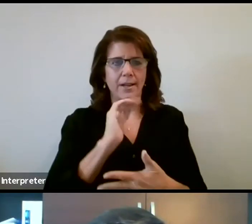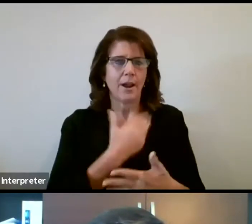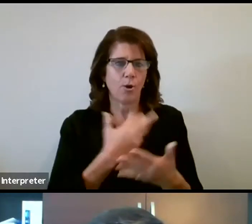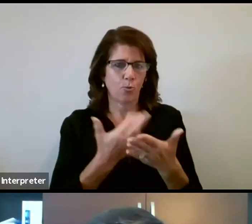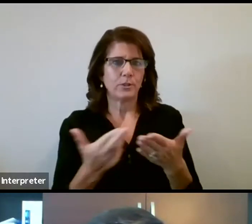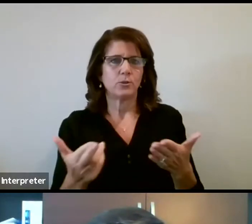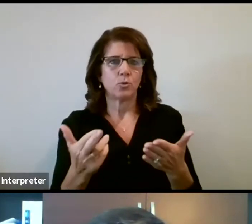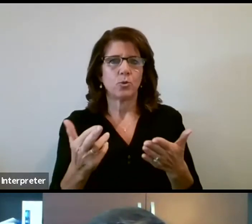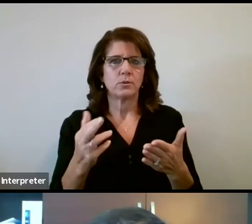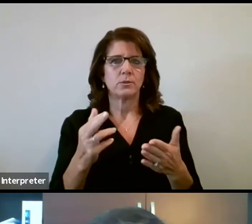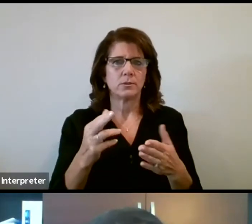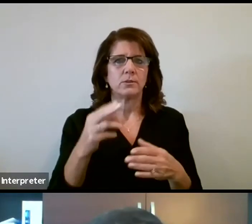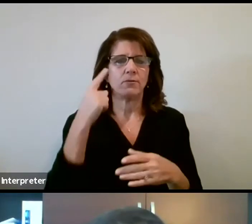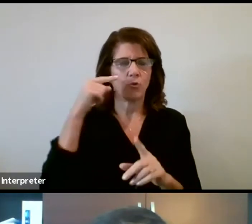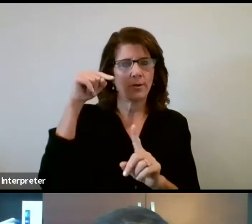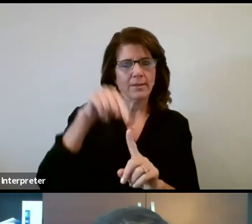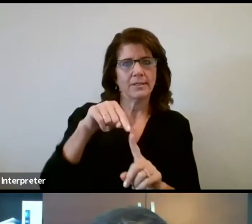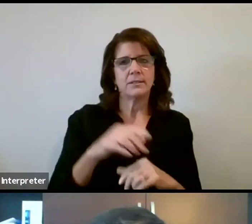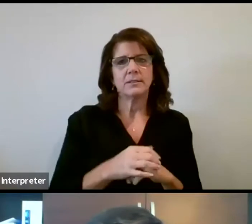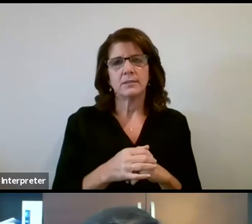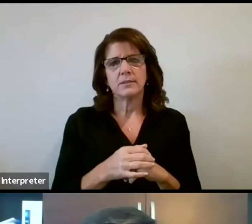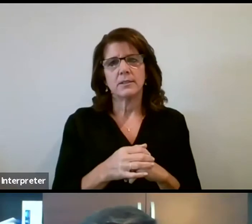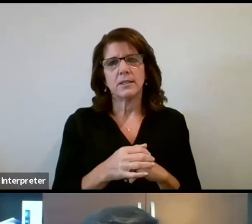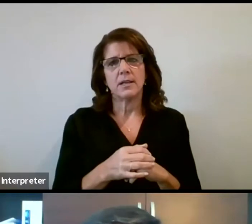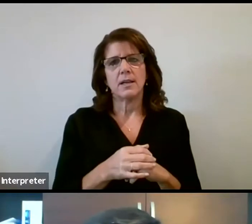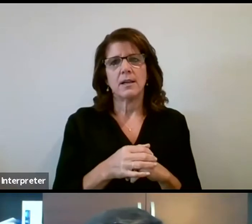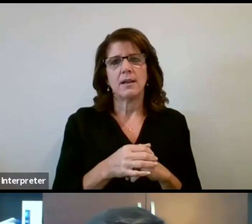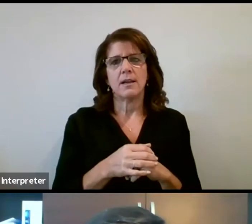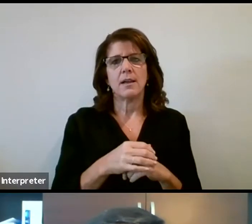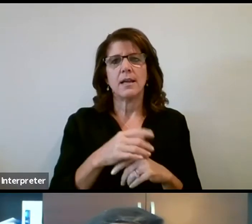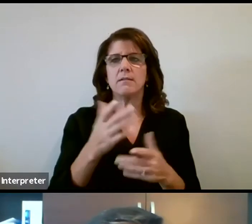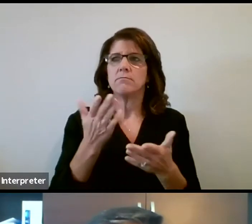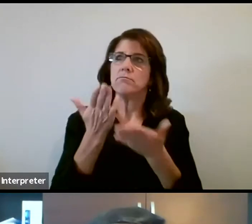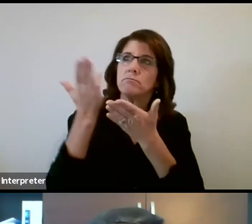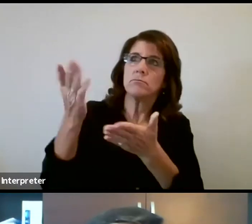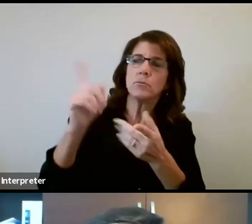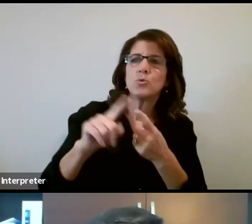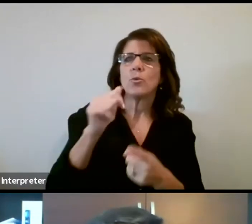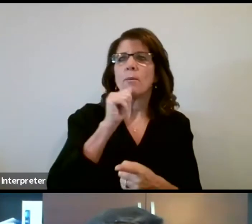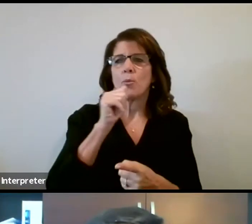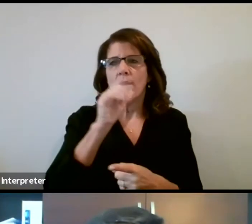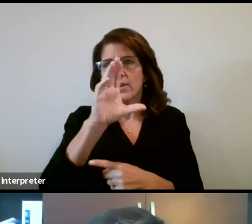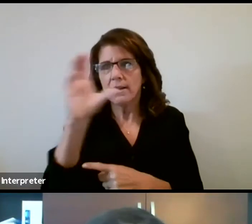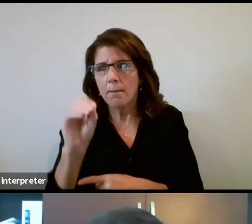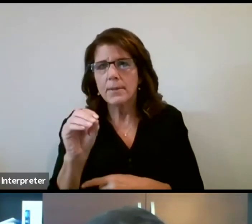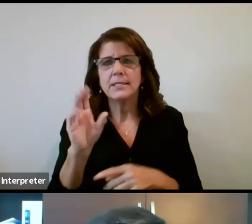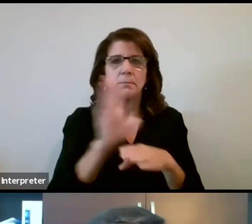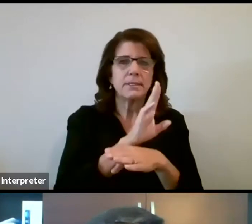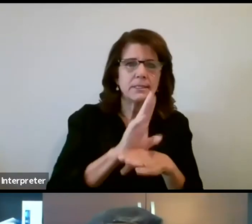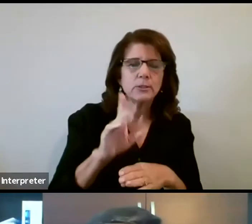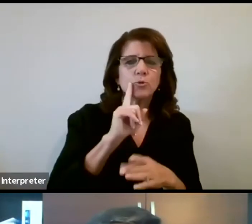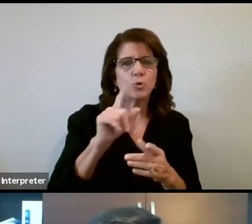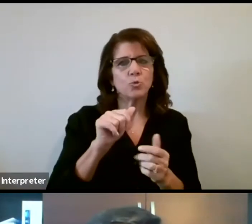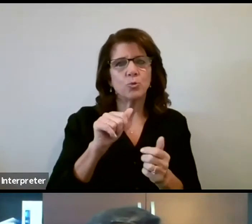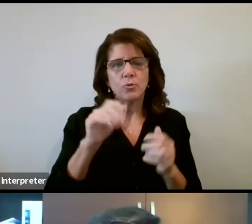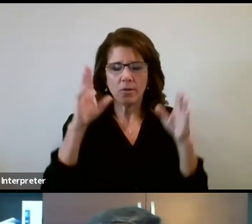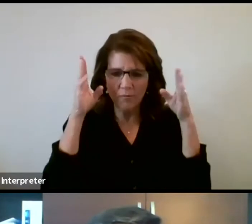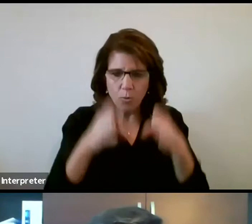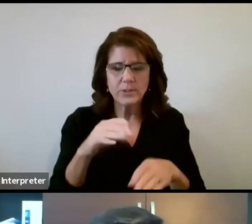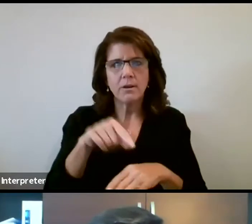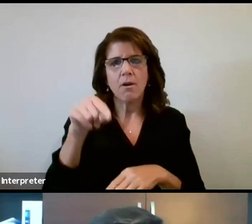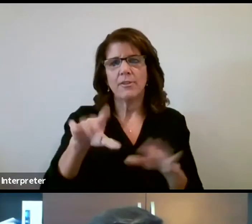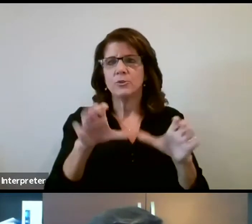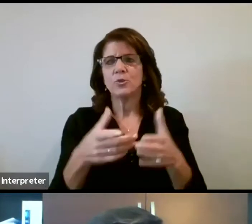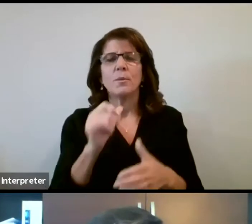in this particular space and making that market case to private industry for addressing this group, not